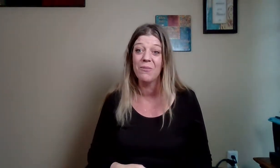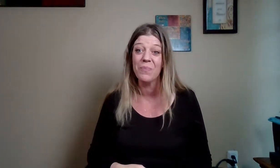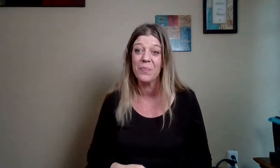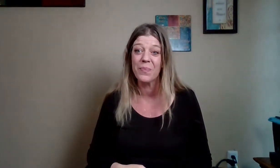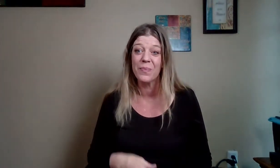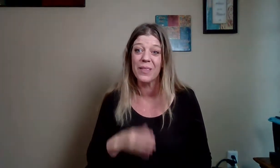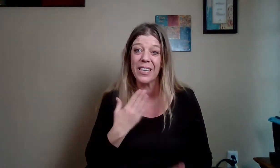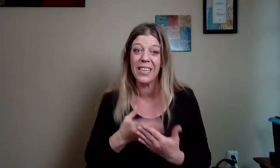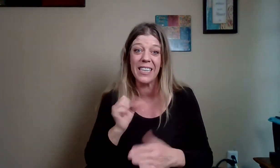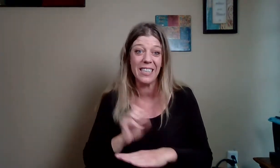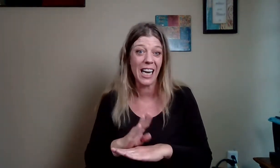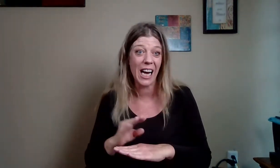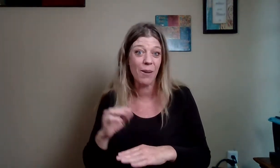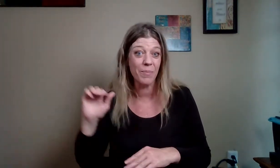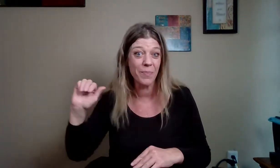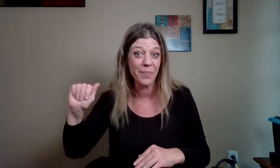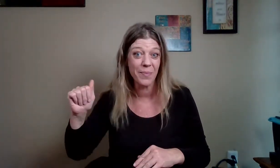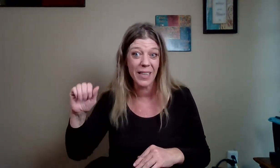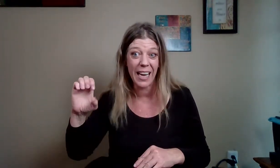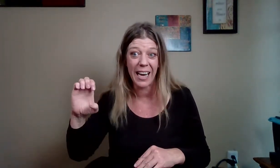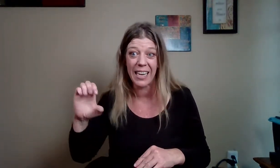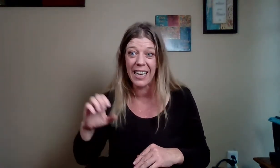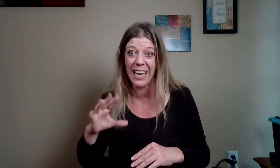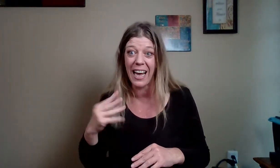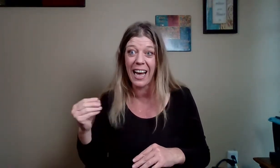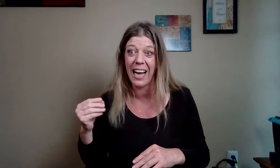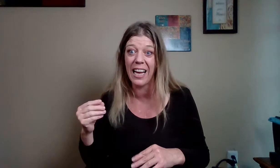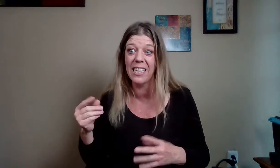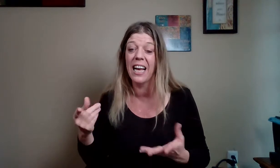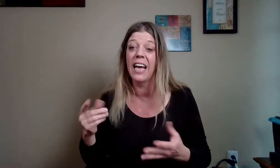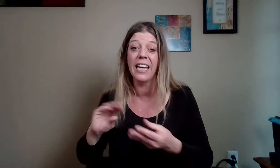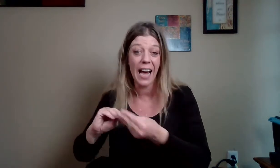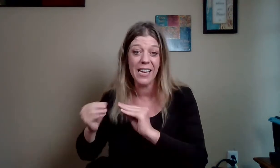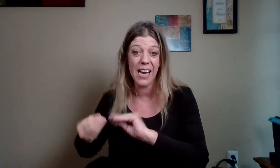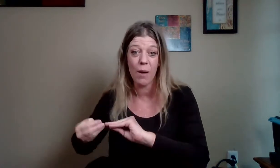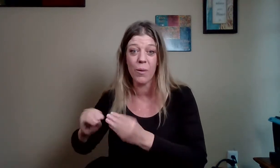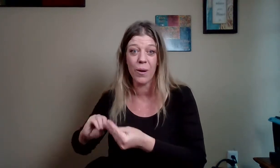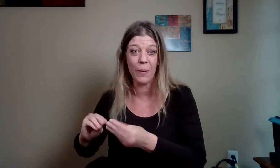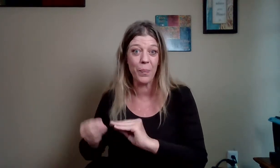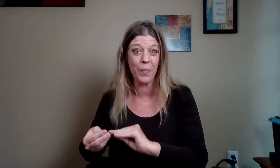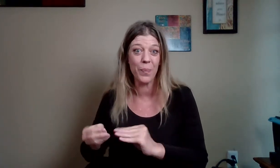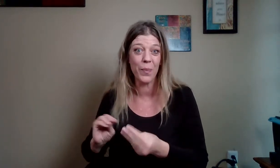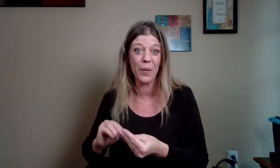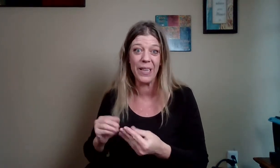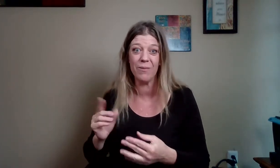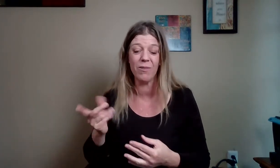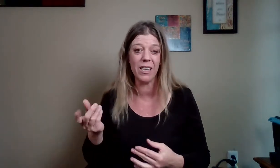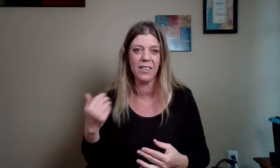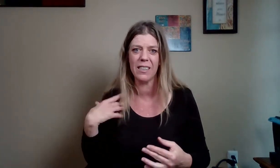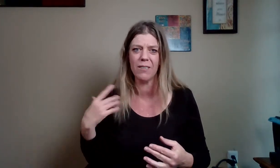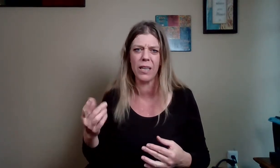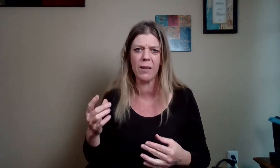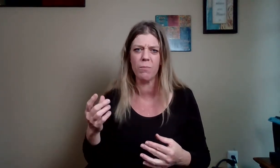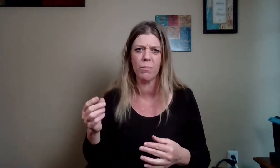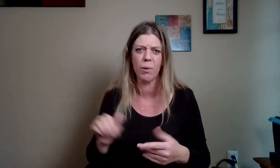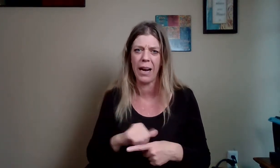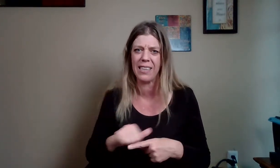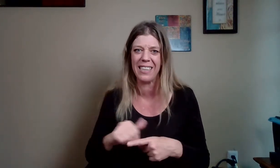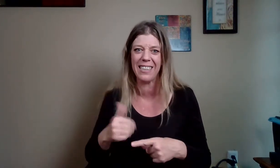um, Good job, Annie. And yeah, number. We practice